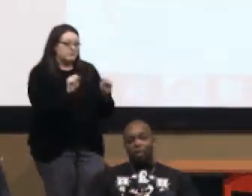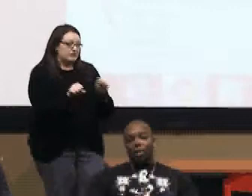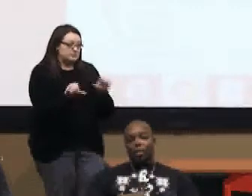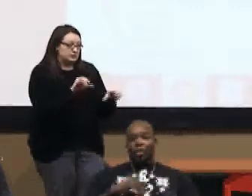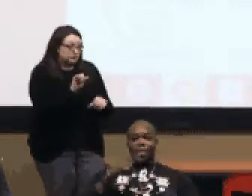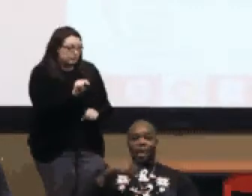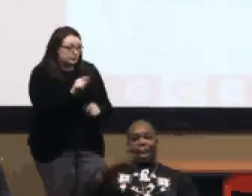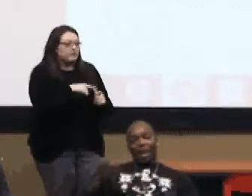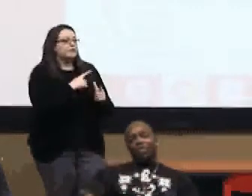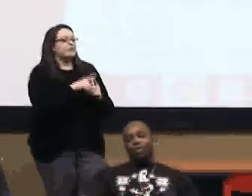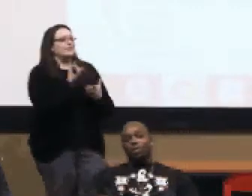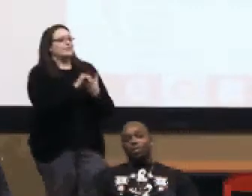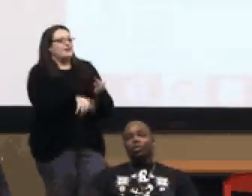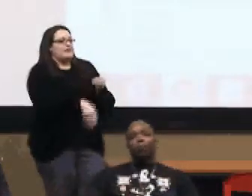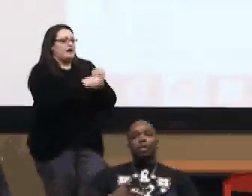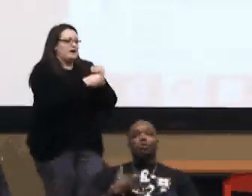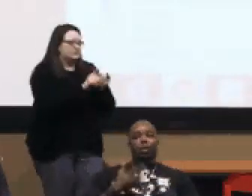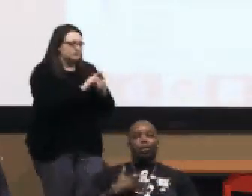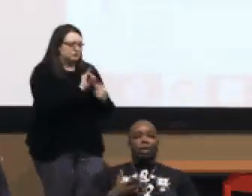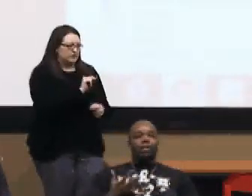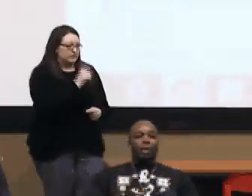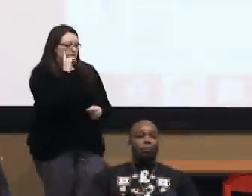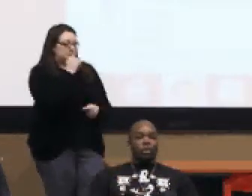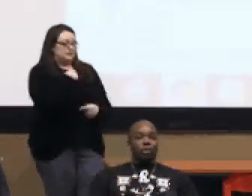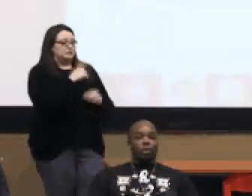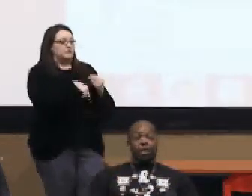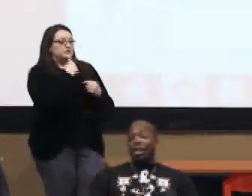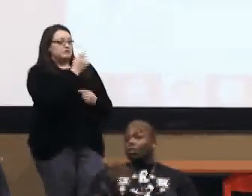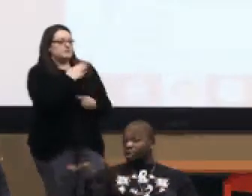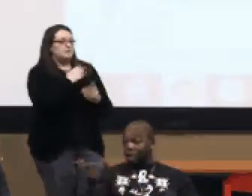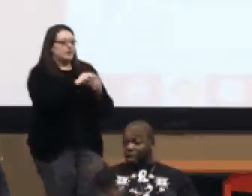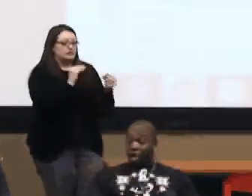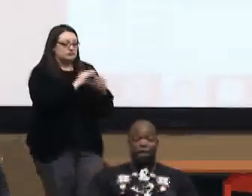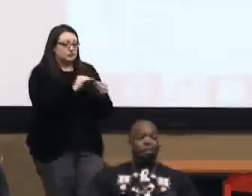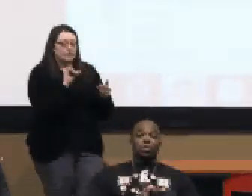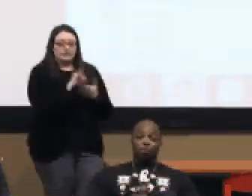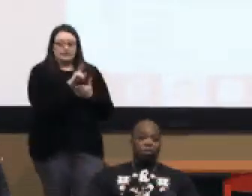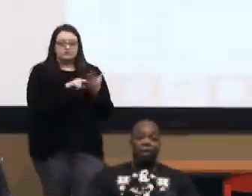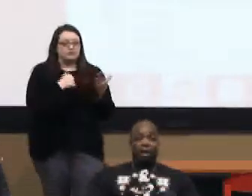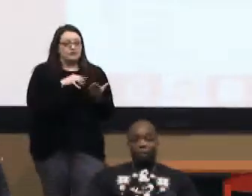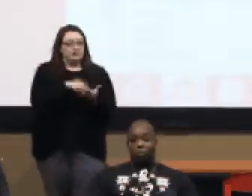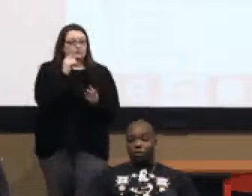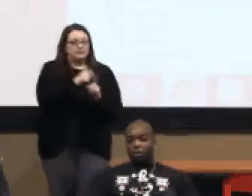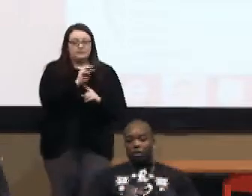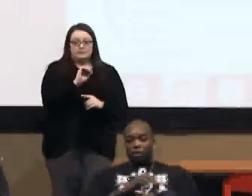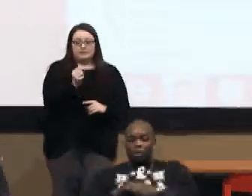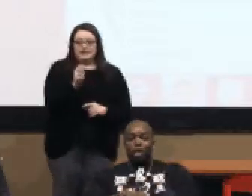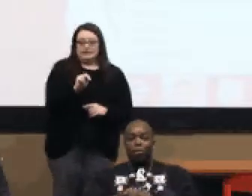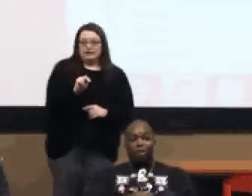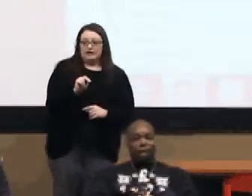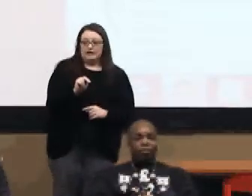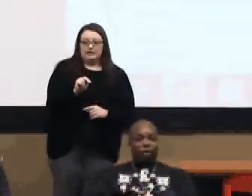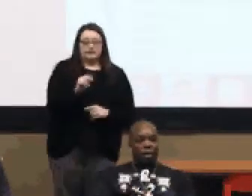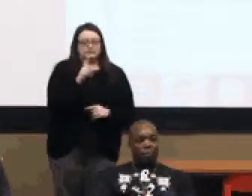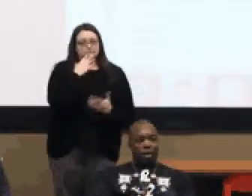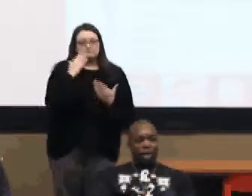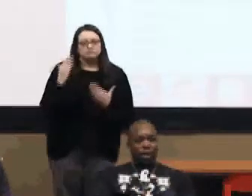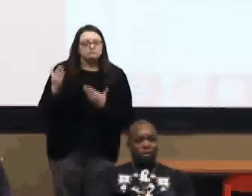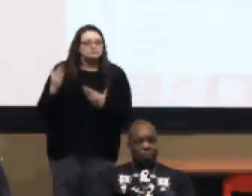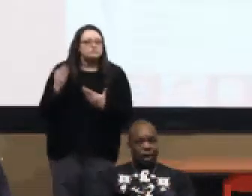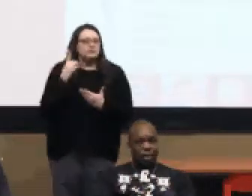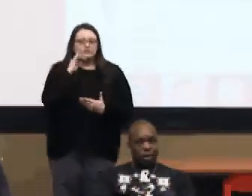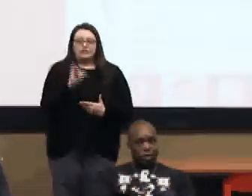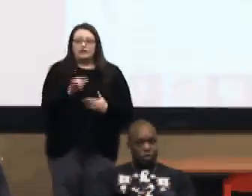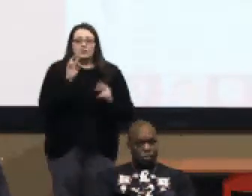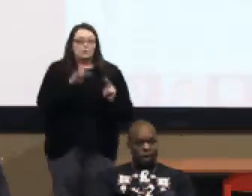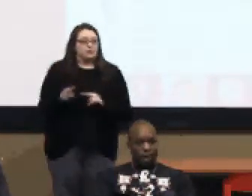it, then that adds to it. So for me, it was all about telling my story. And that's what I learned from Megan. I'm terribly thankful about that,